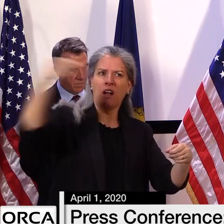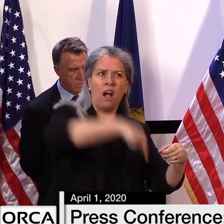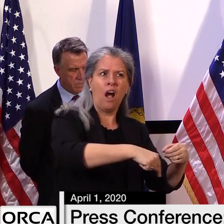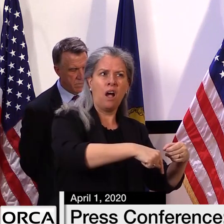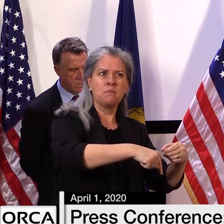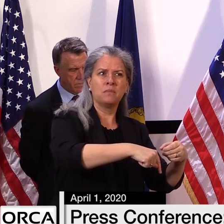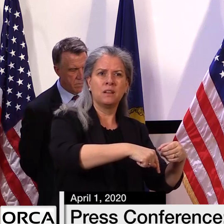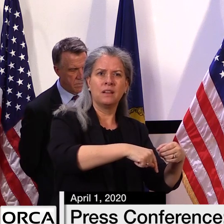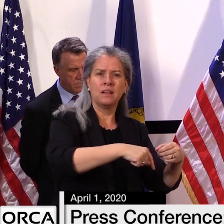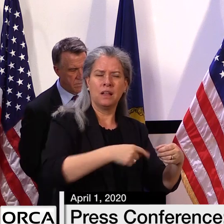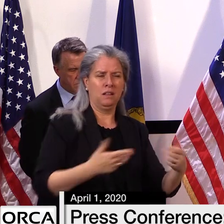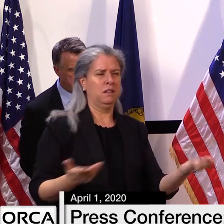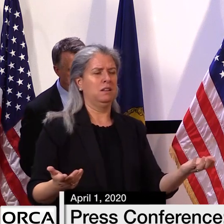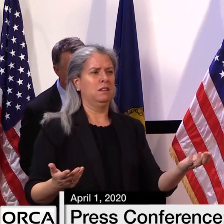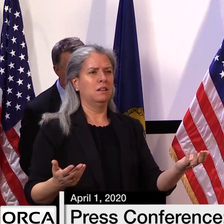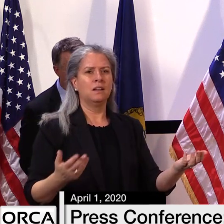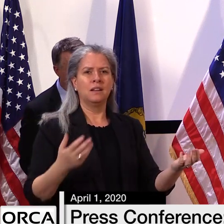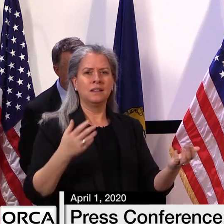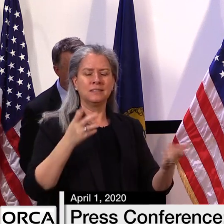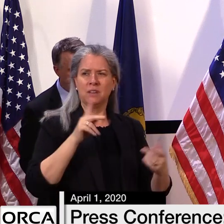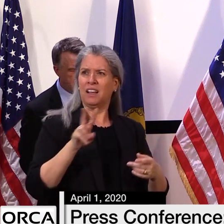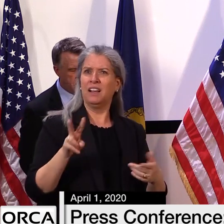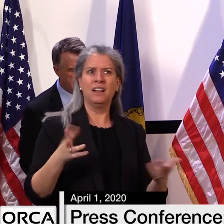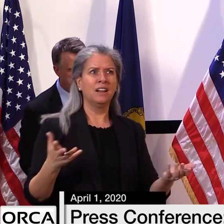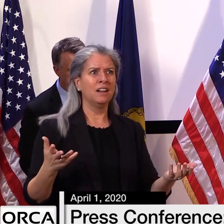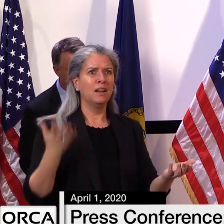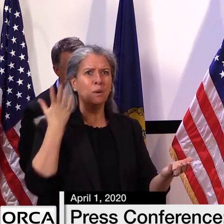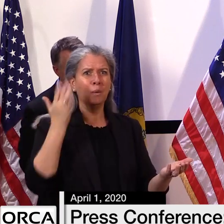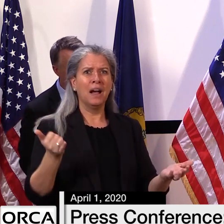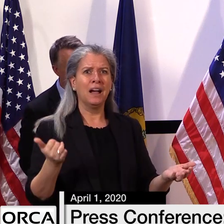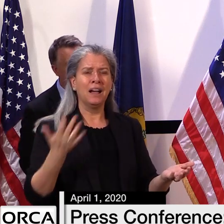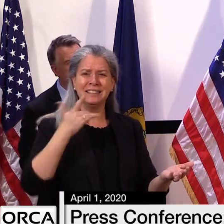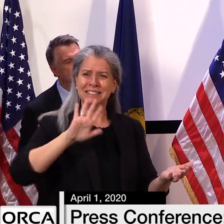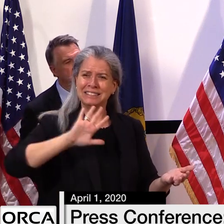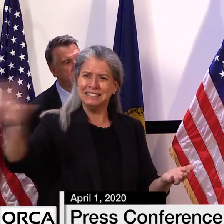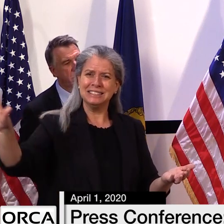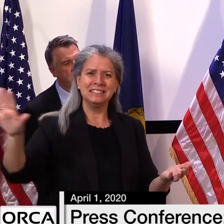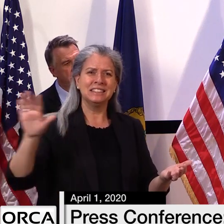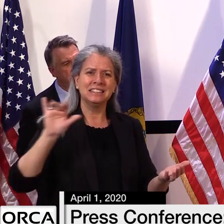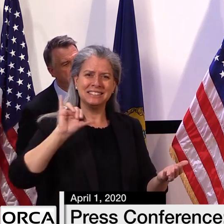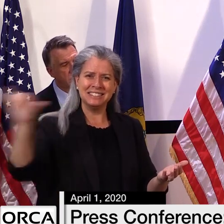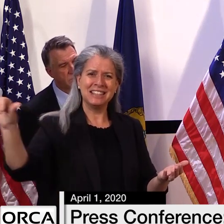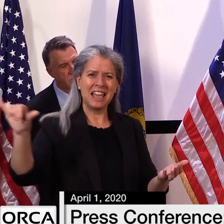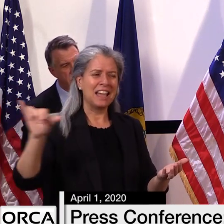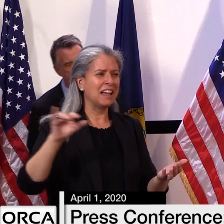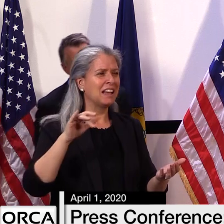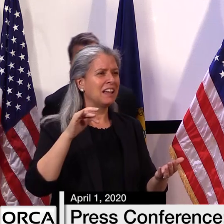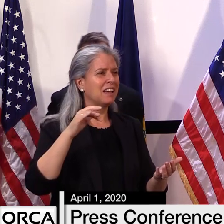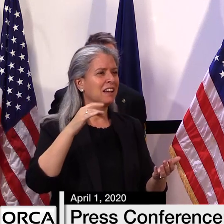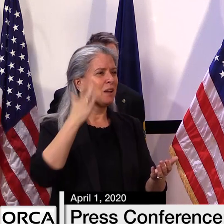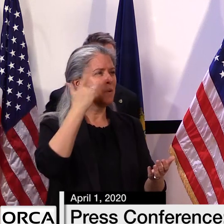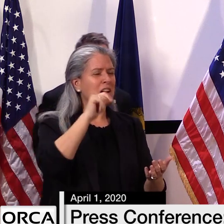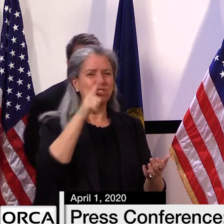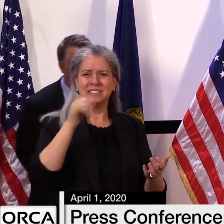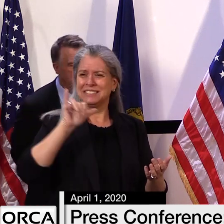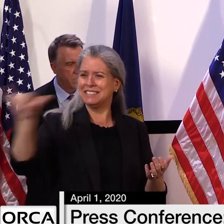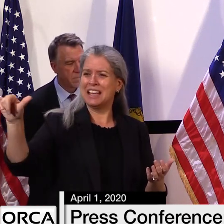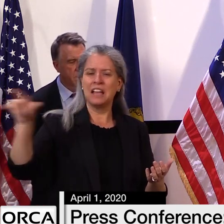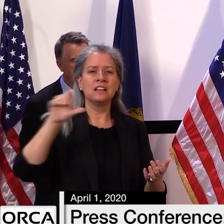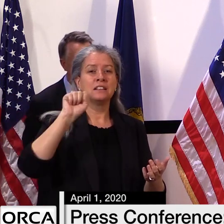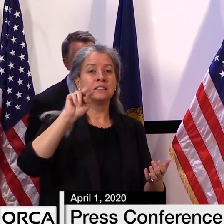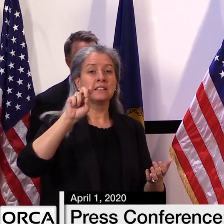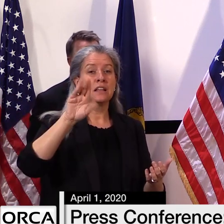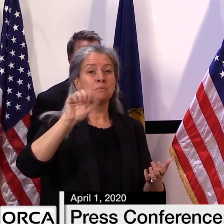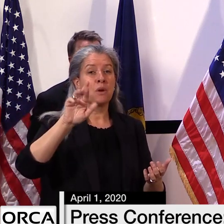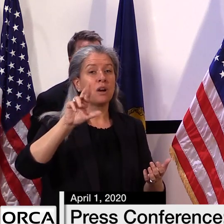health test site. And people are wondering, why are you bringing them into South Hero when you could have them stop at Sandbar State Park